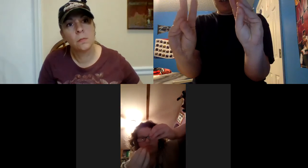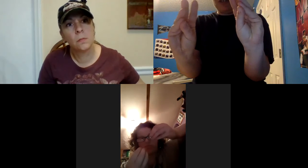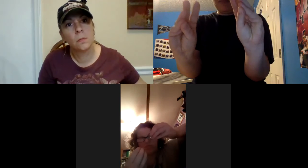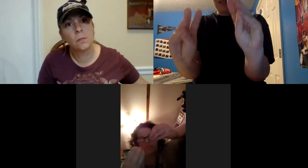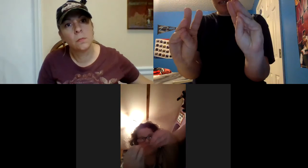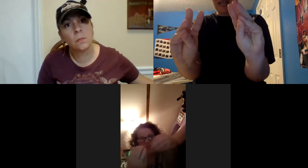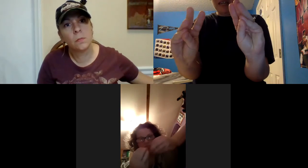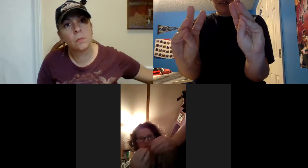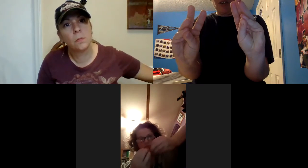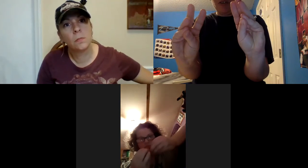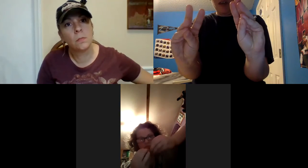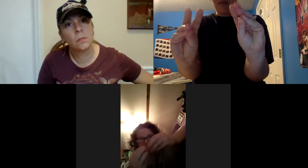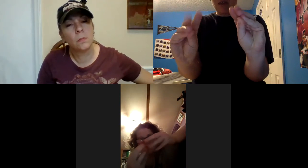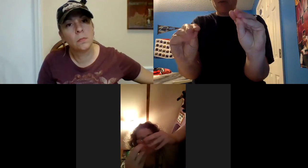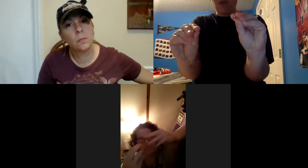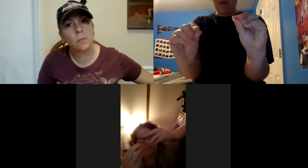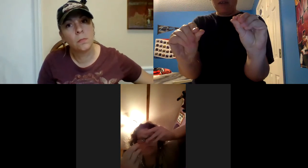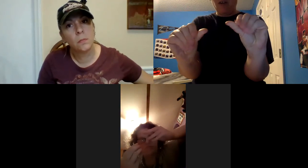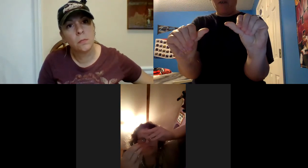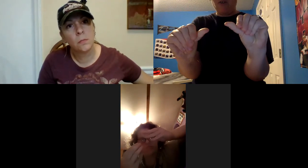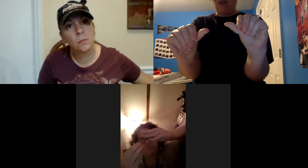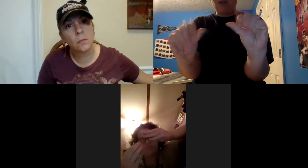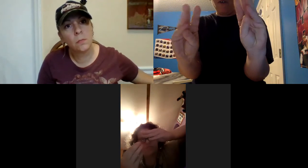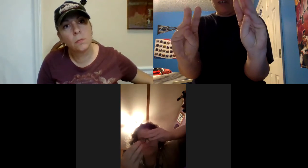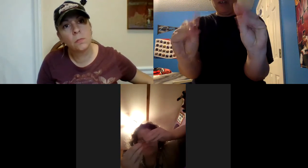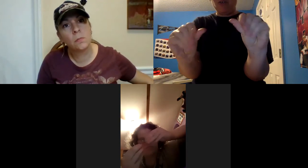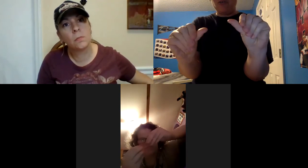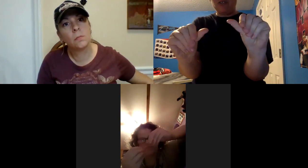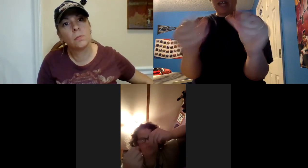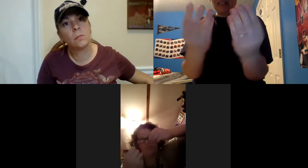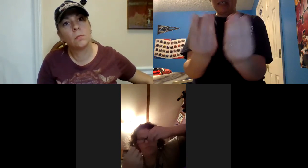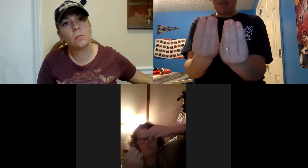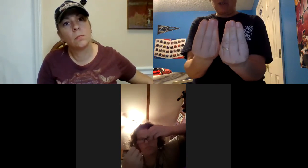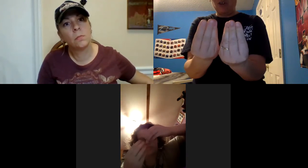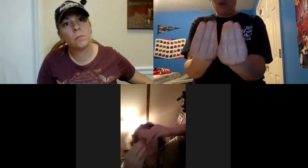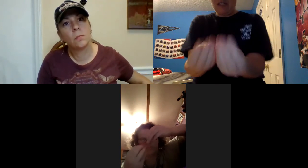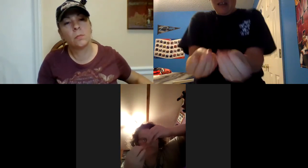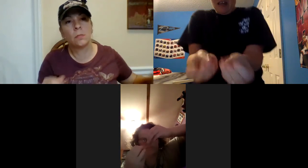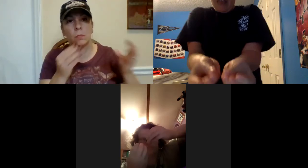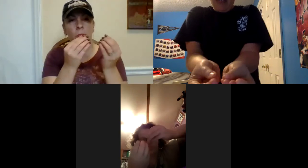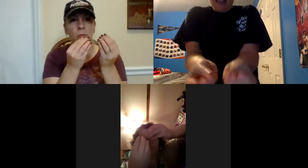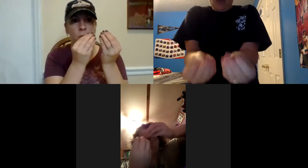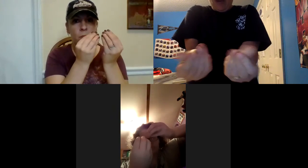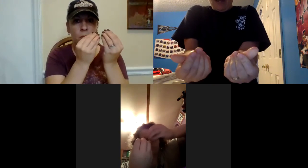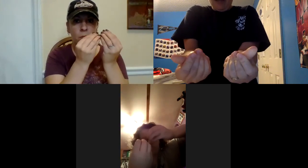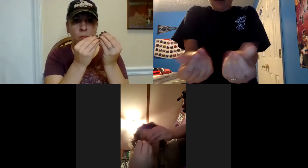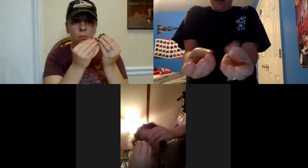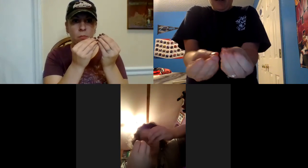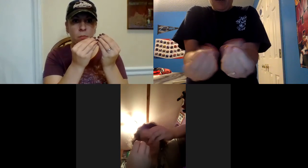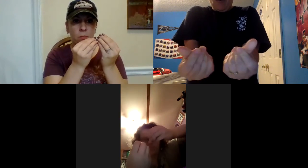but you're simply taking your thumb and rubbing it over all your fingers, but you're going this